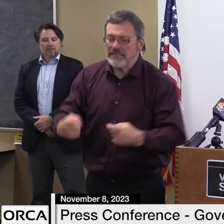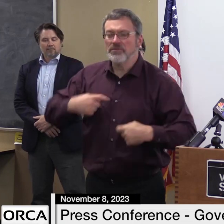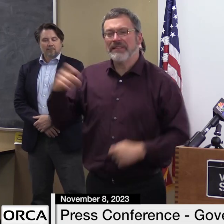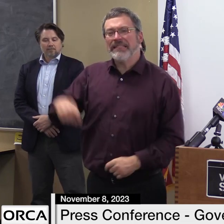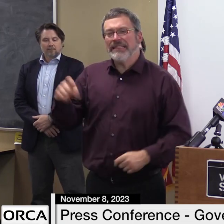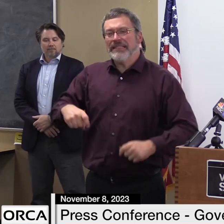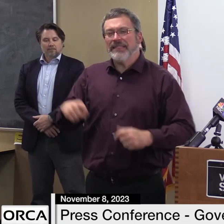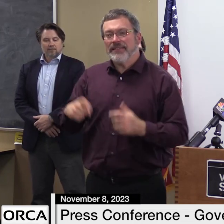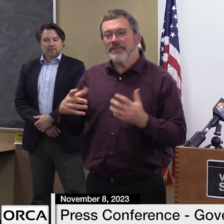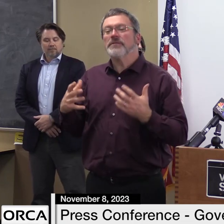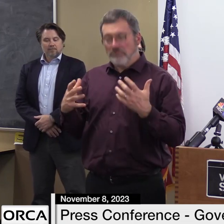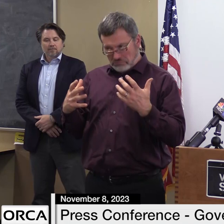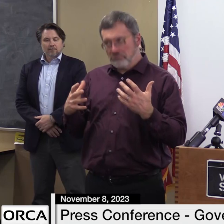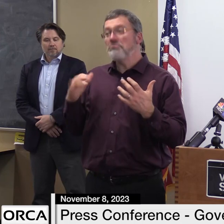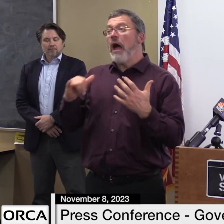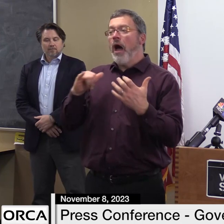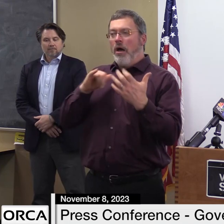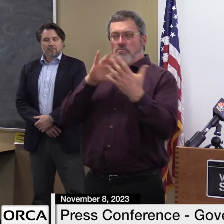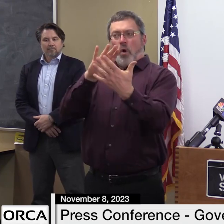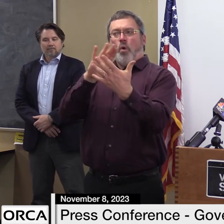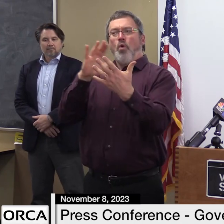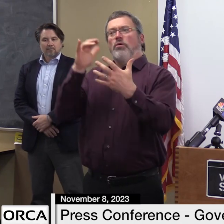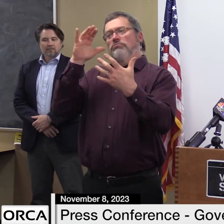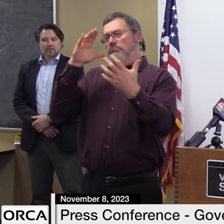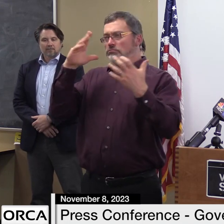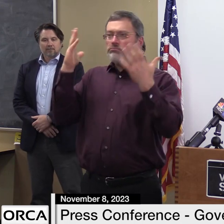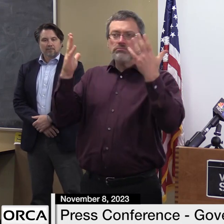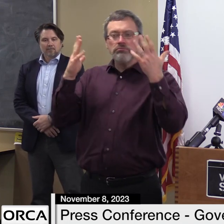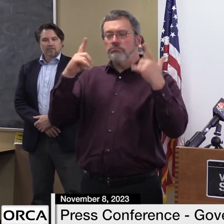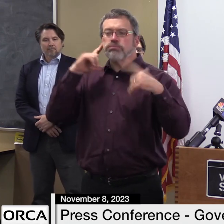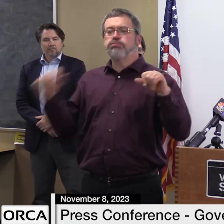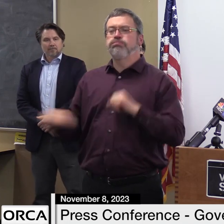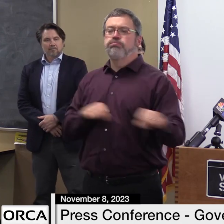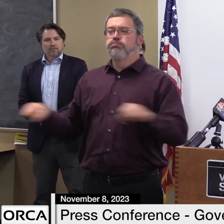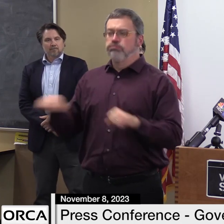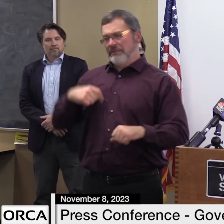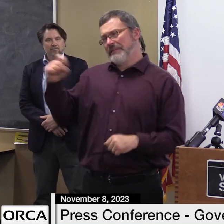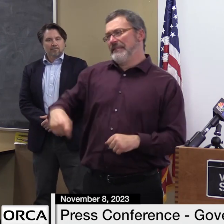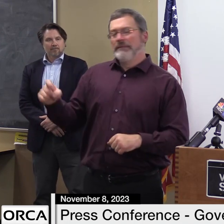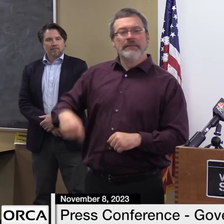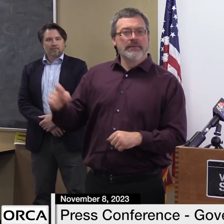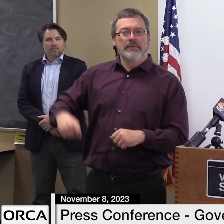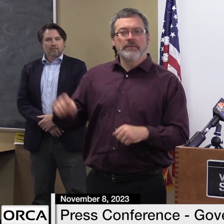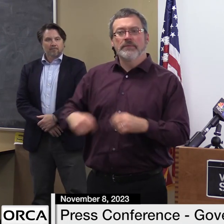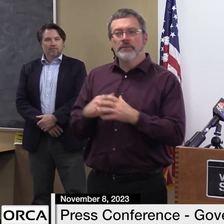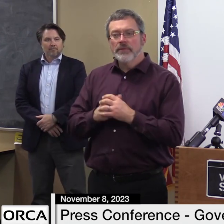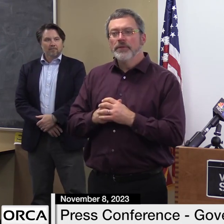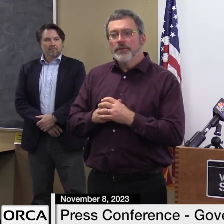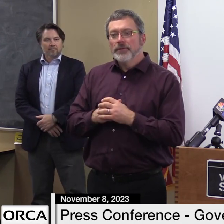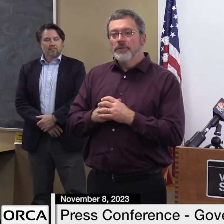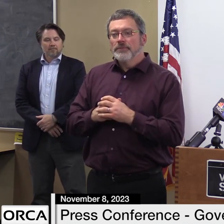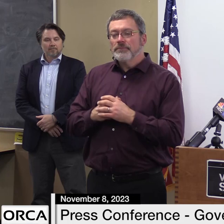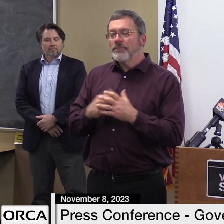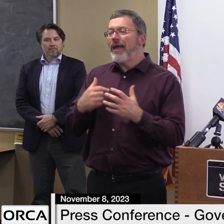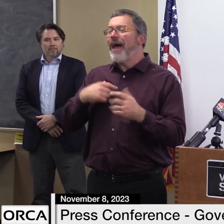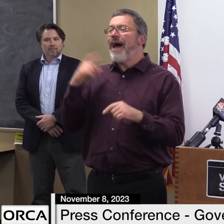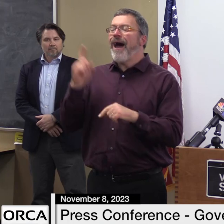approach, because doing the things the way we've been doing it will just lead us to the same